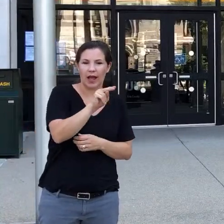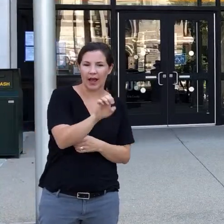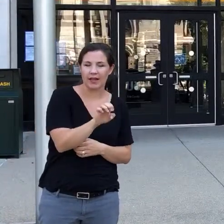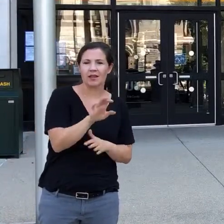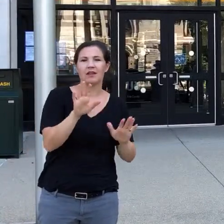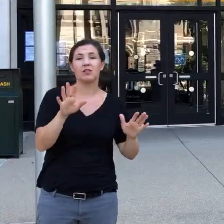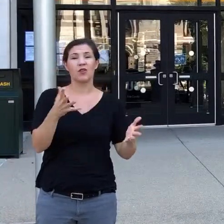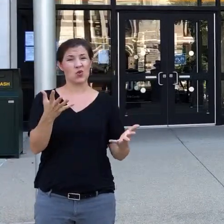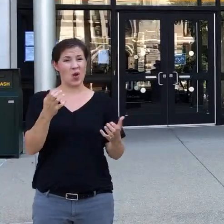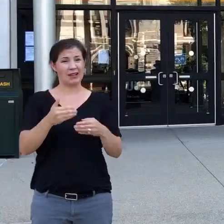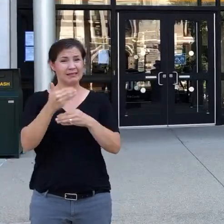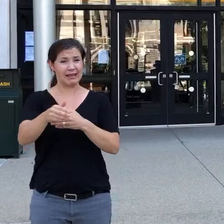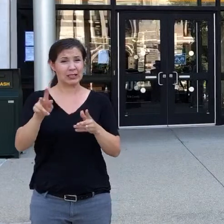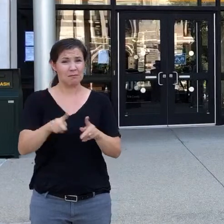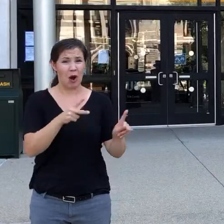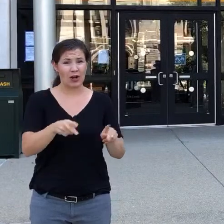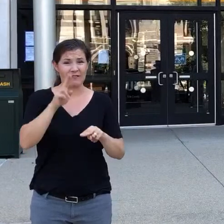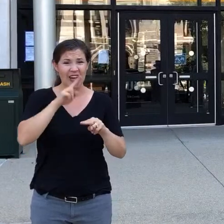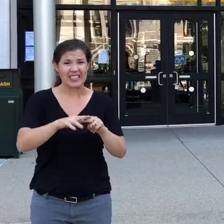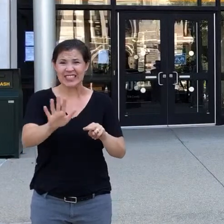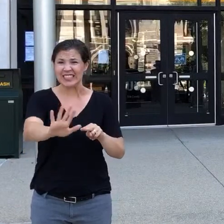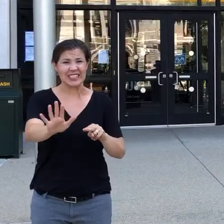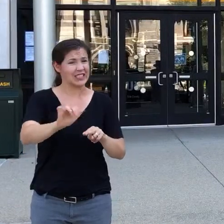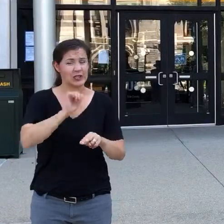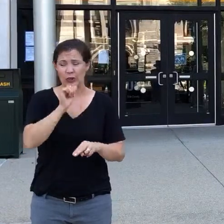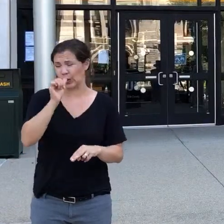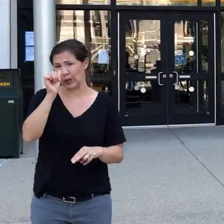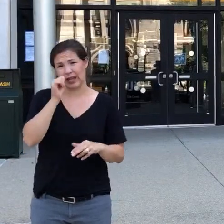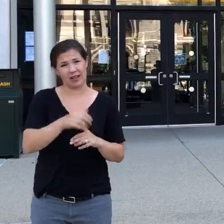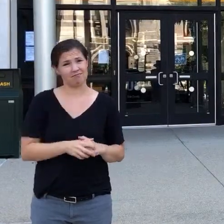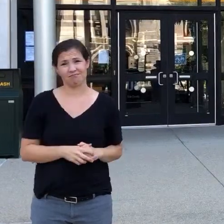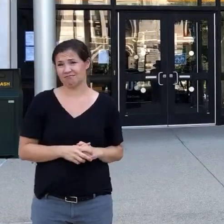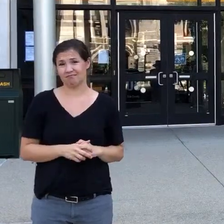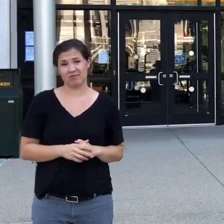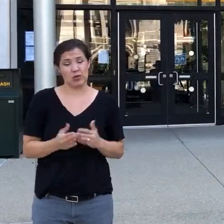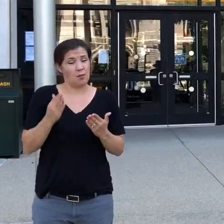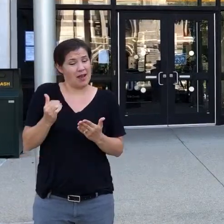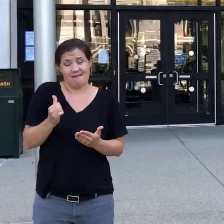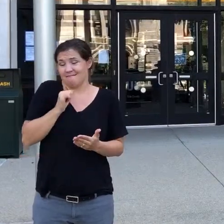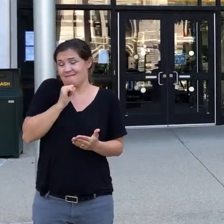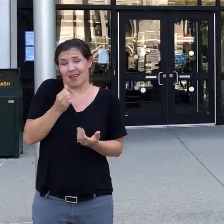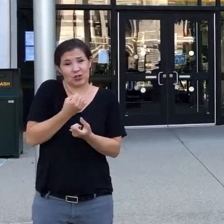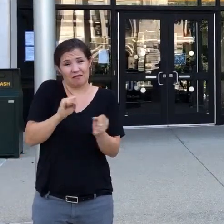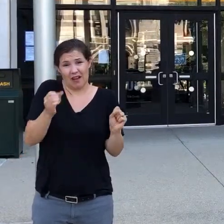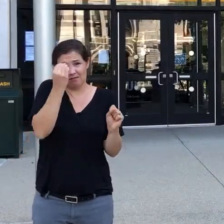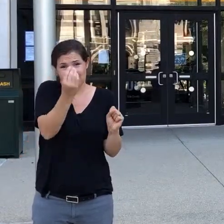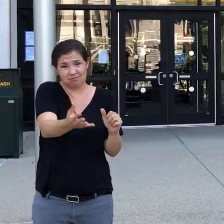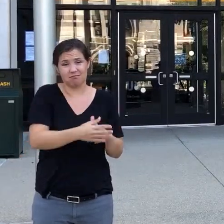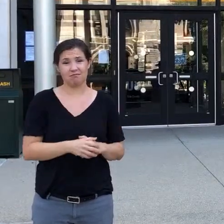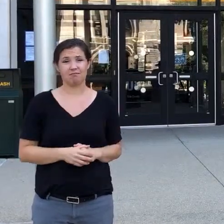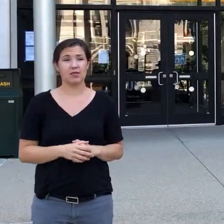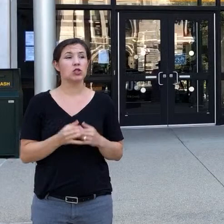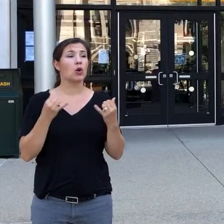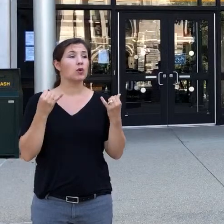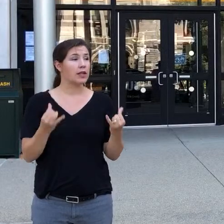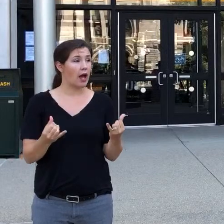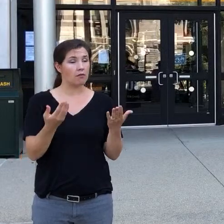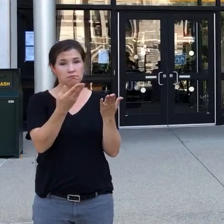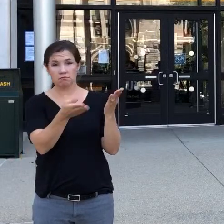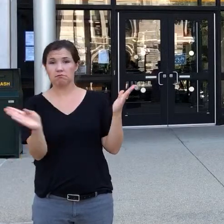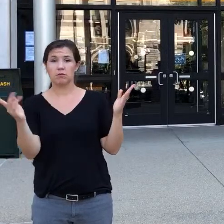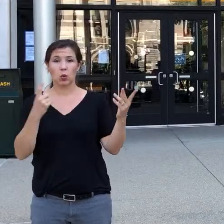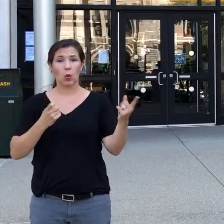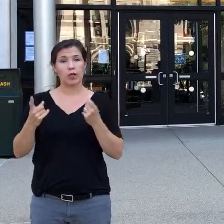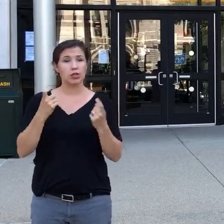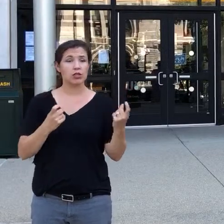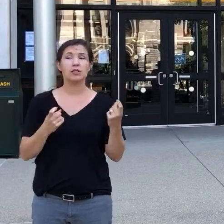party, don't use cocaine because you may not survive the party. With that, I'd be glad to open up to any questions for all of